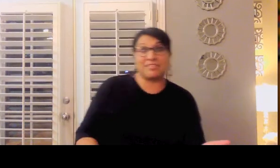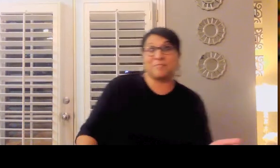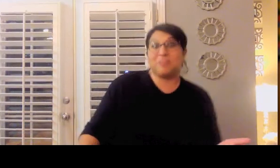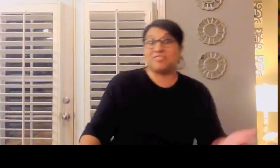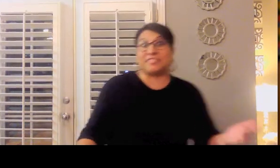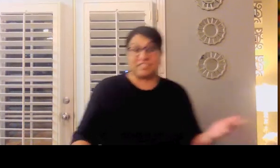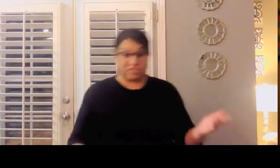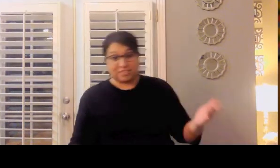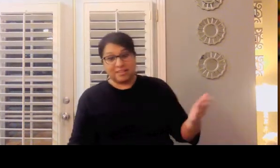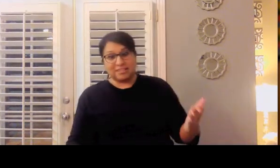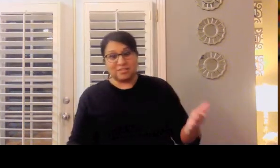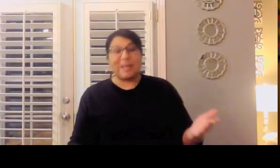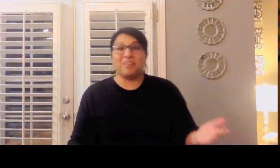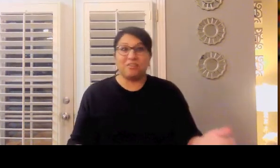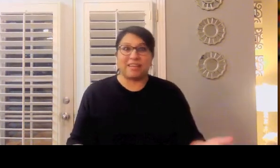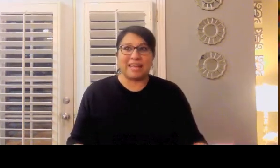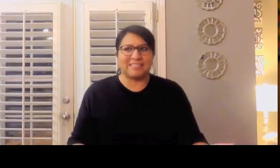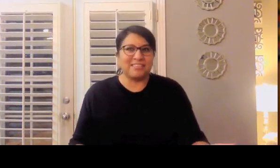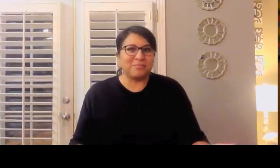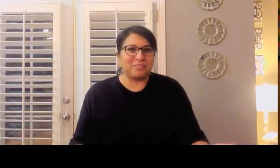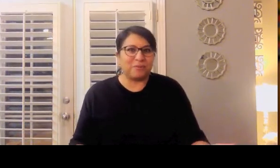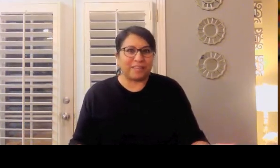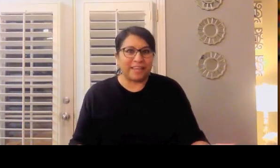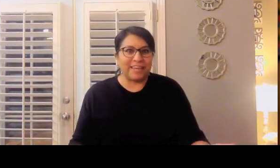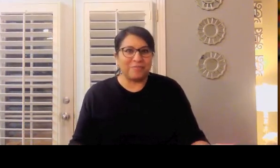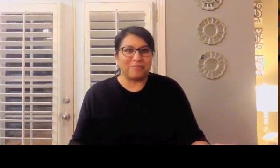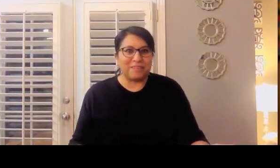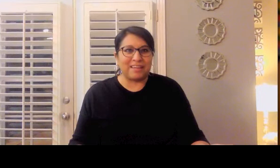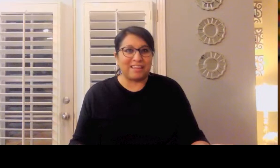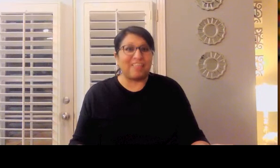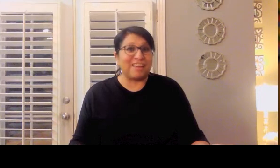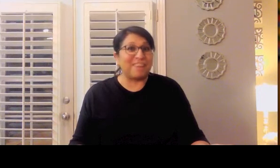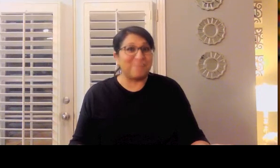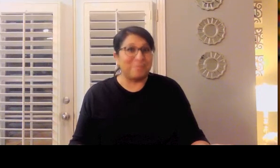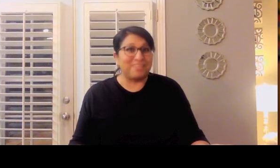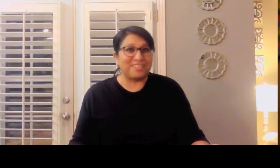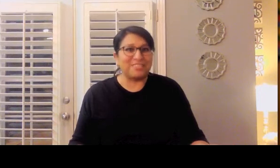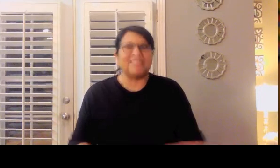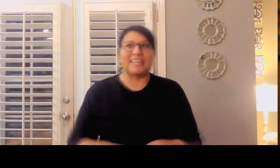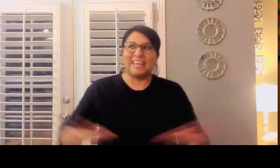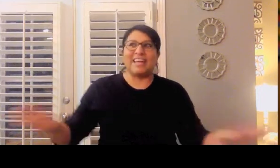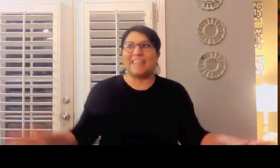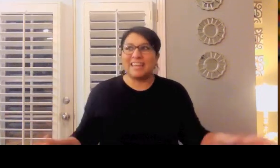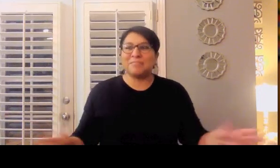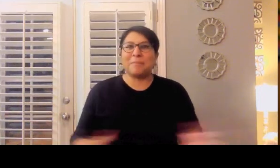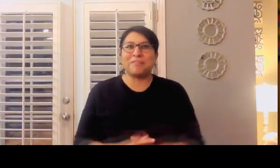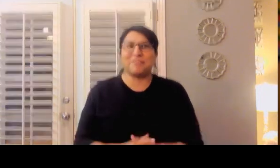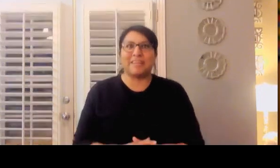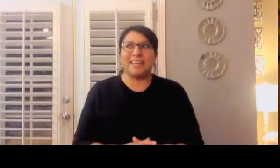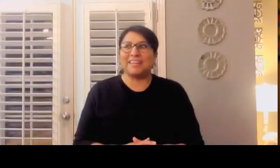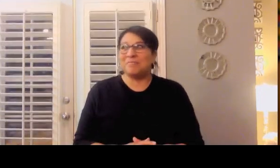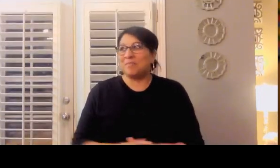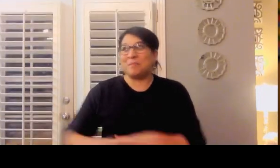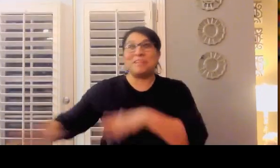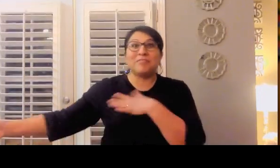like 6 brothers and sisters. So I know like asking them just for a cake would mean like a lot out of the budget. So I was like, I can't ask my parents for a